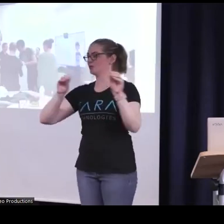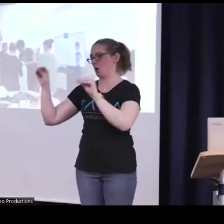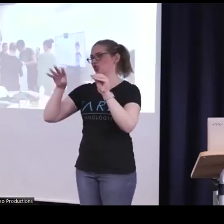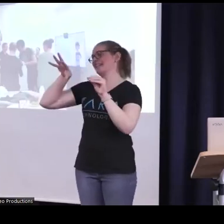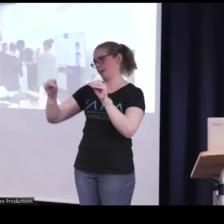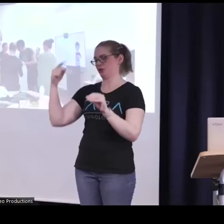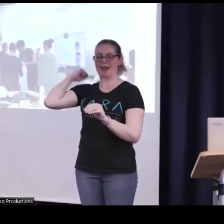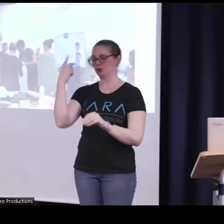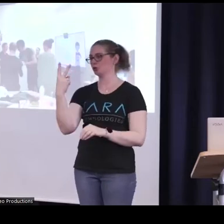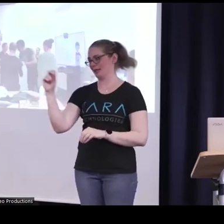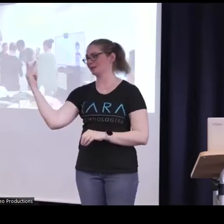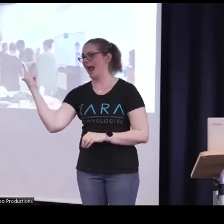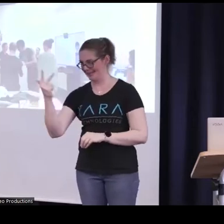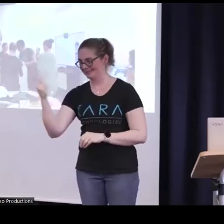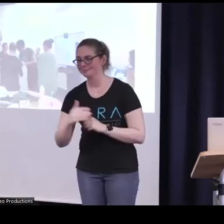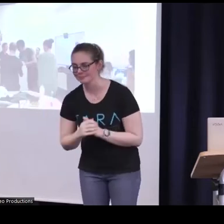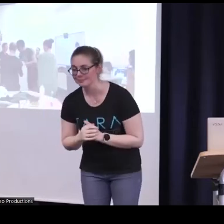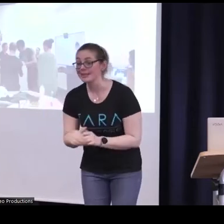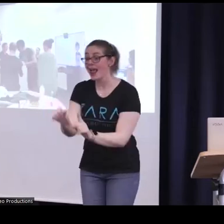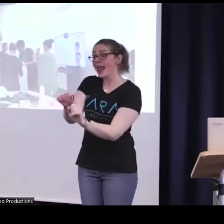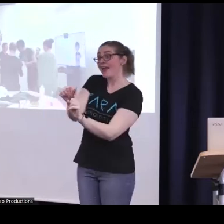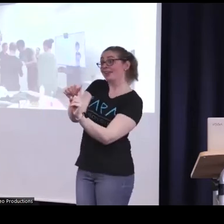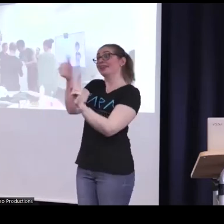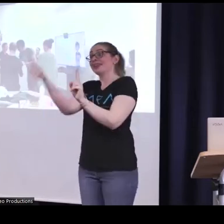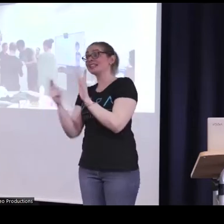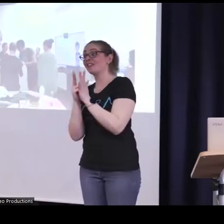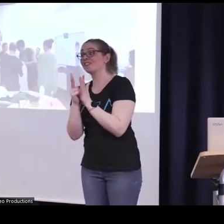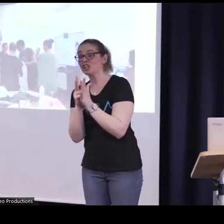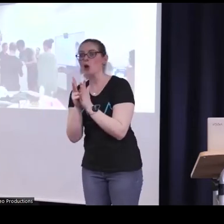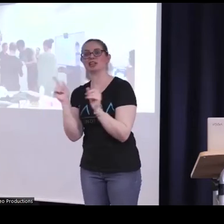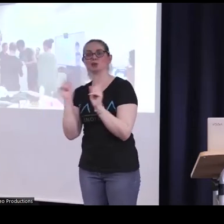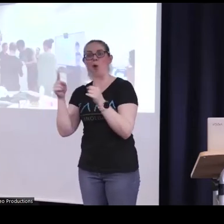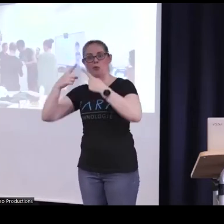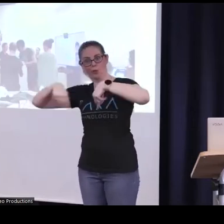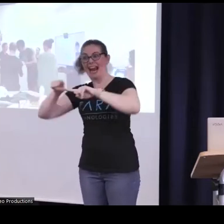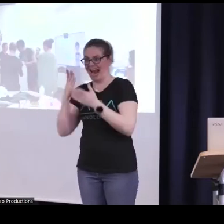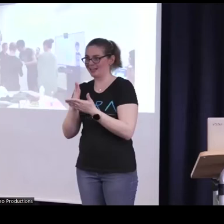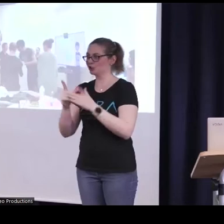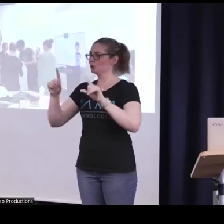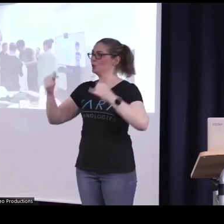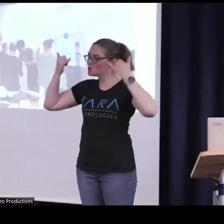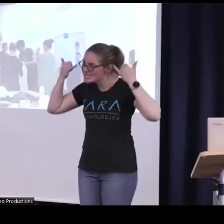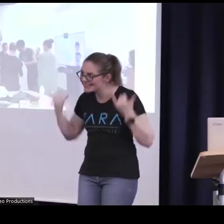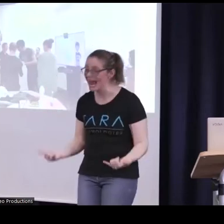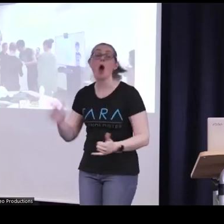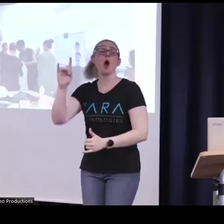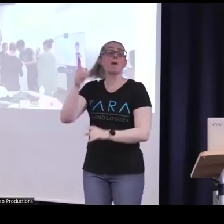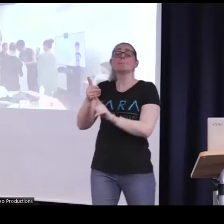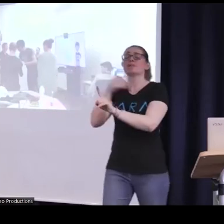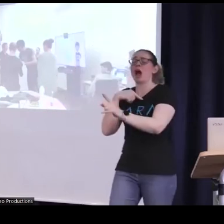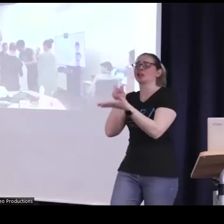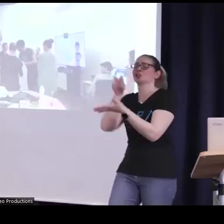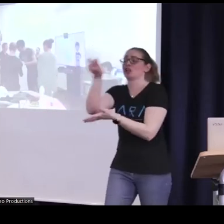And so this was the first time that we did motion capture in 2018. And the next video I'll show you is what we're